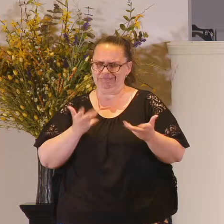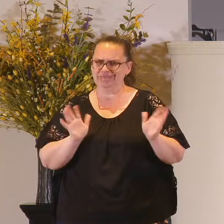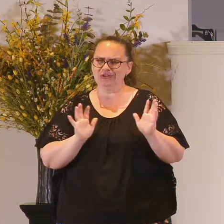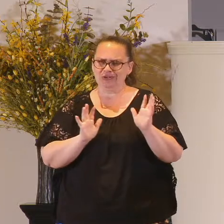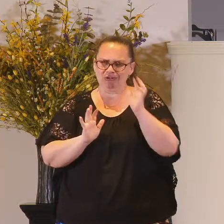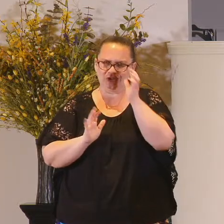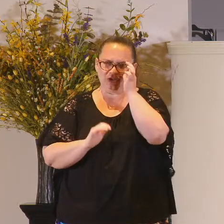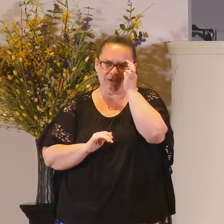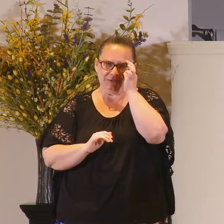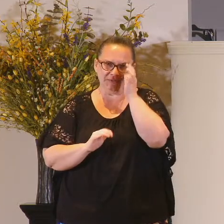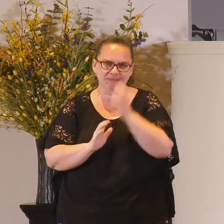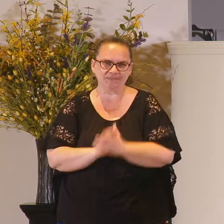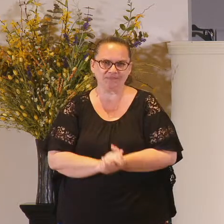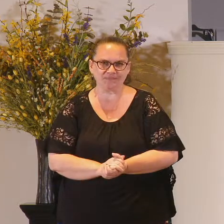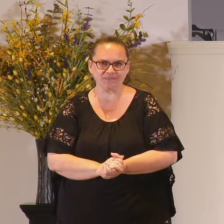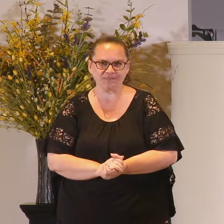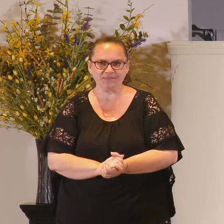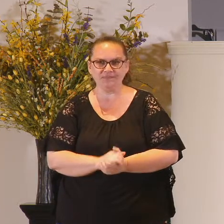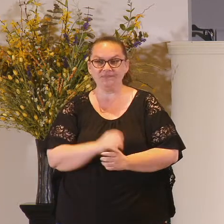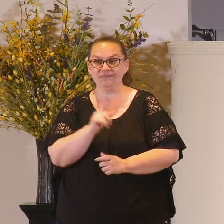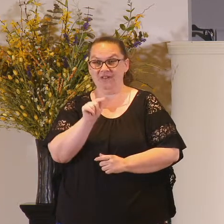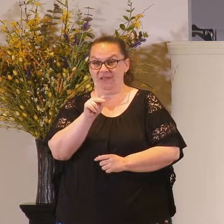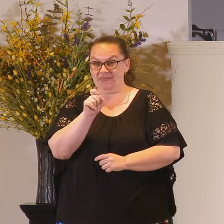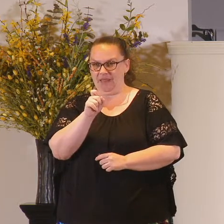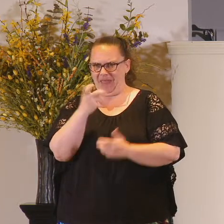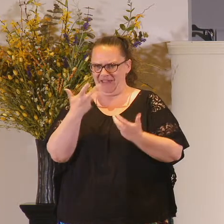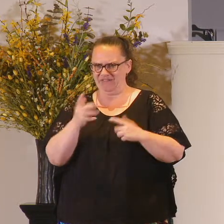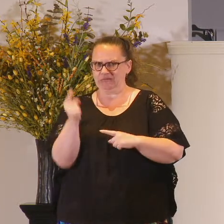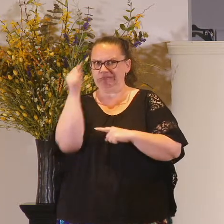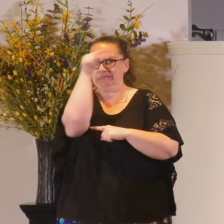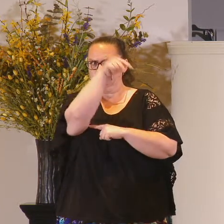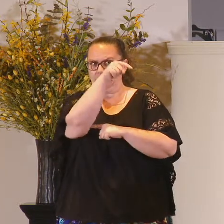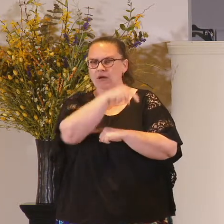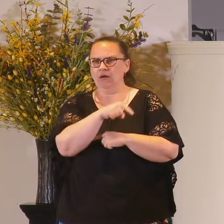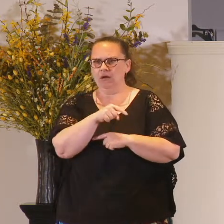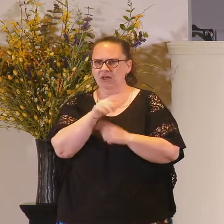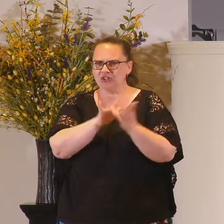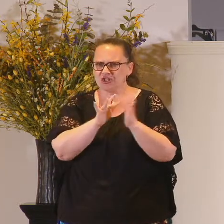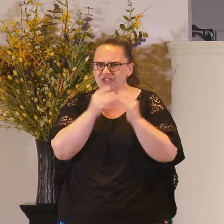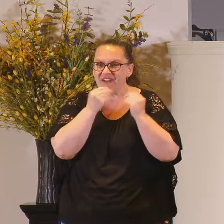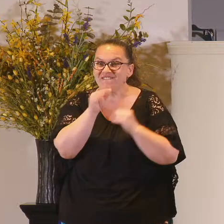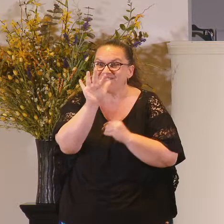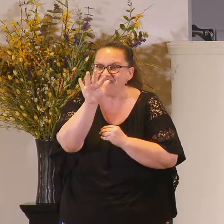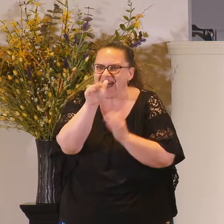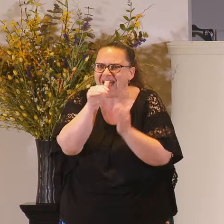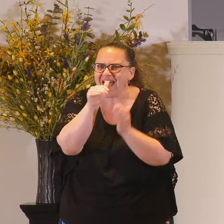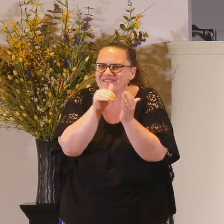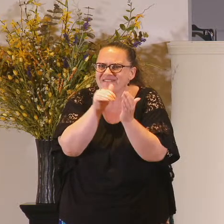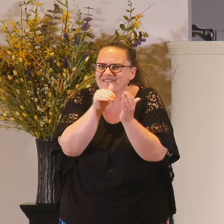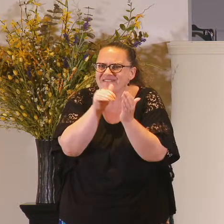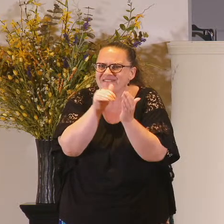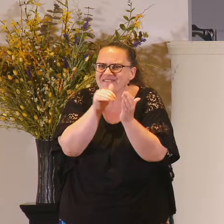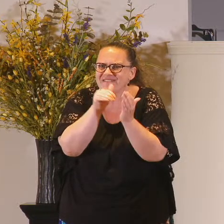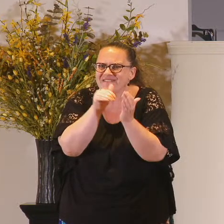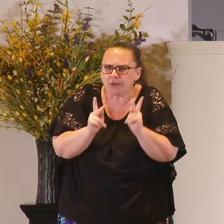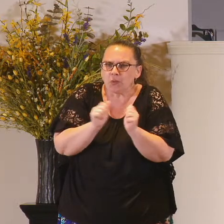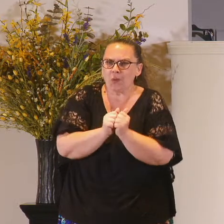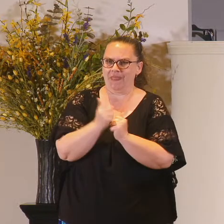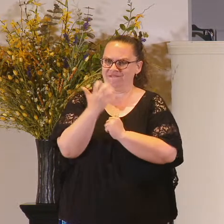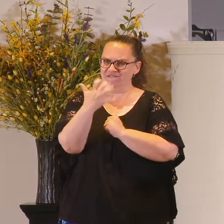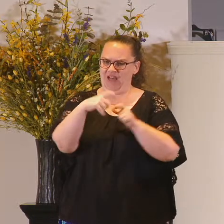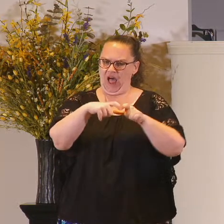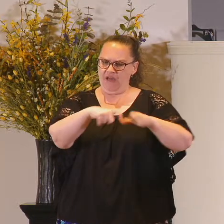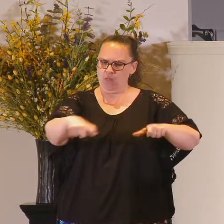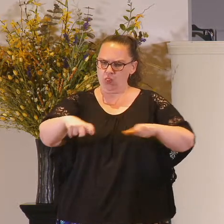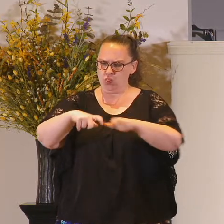On the other side of the lake, Jesus fed 5,000 Jewish patriots with